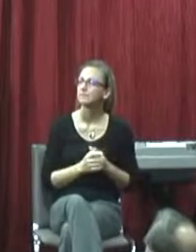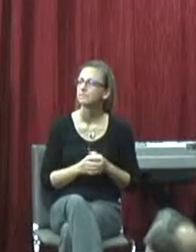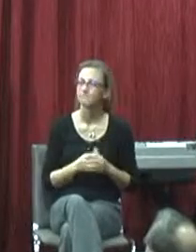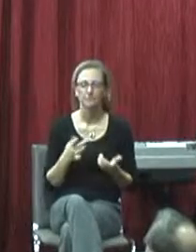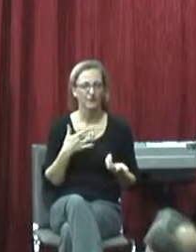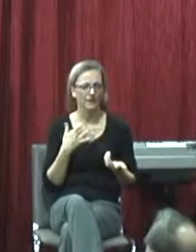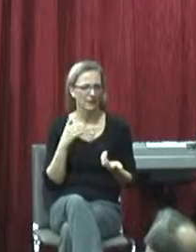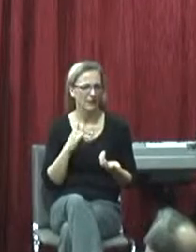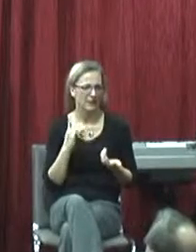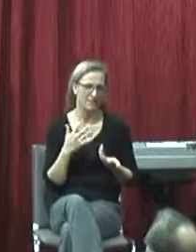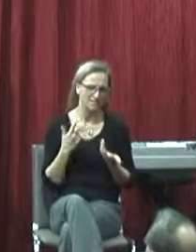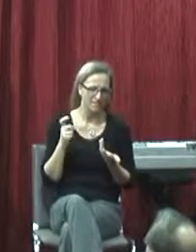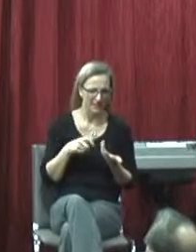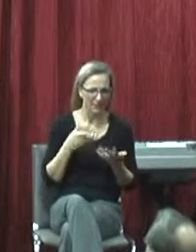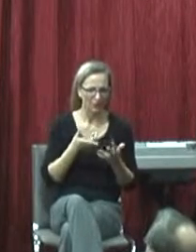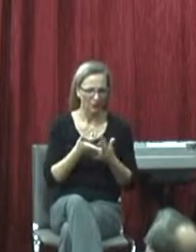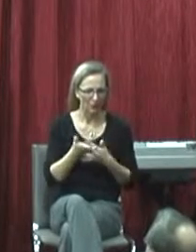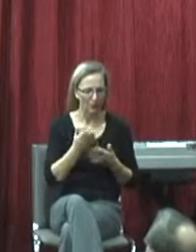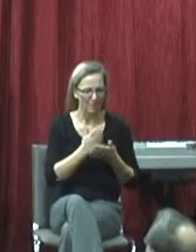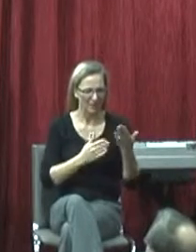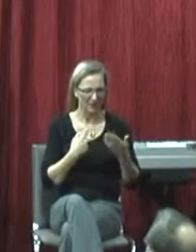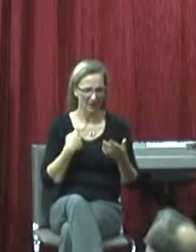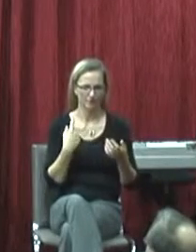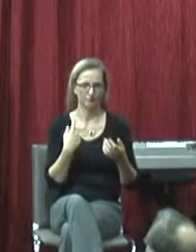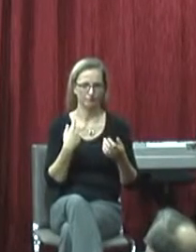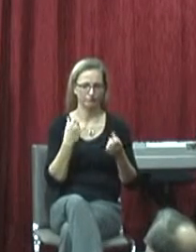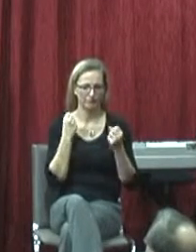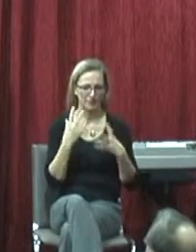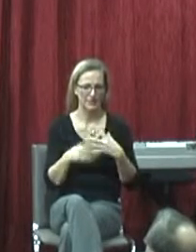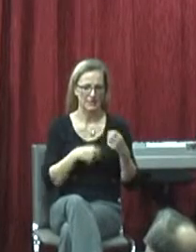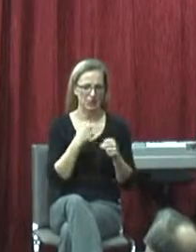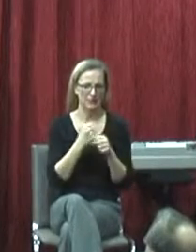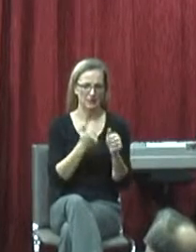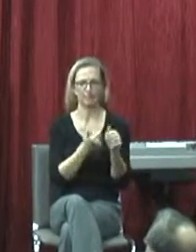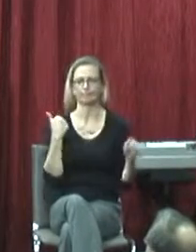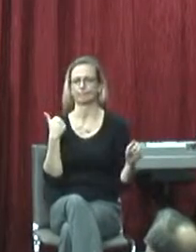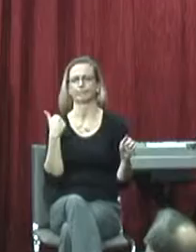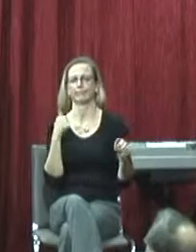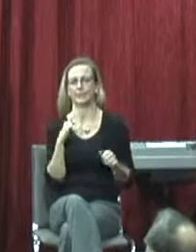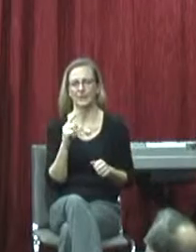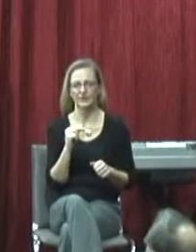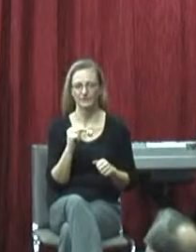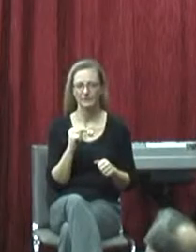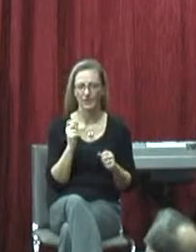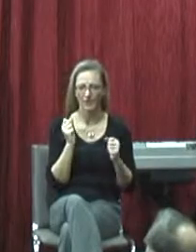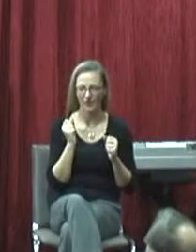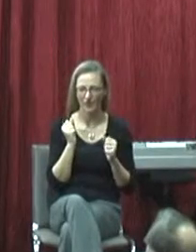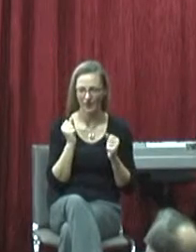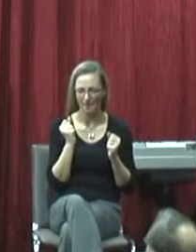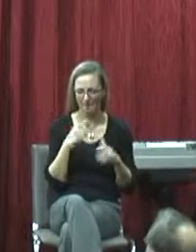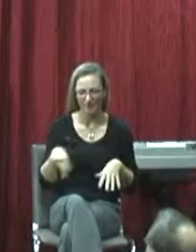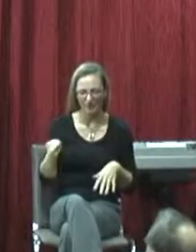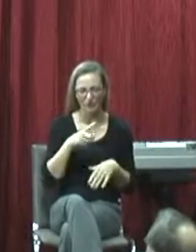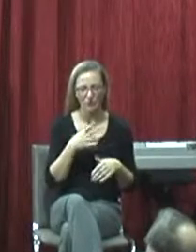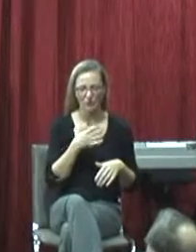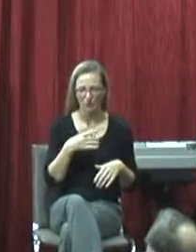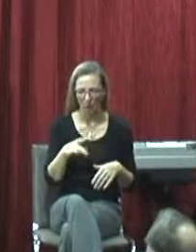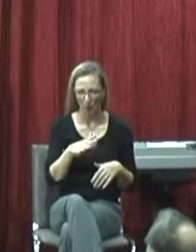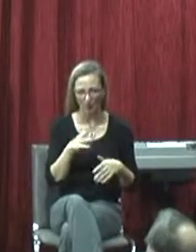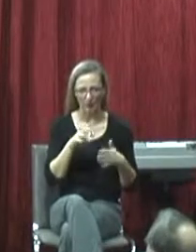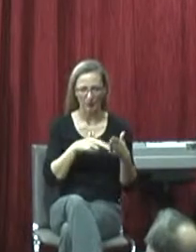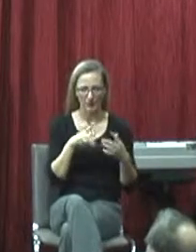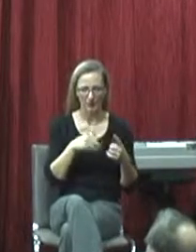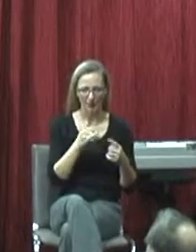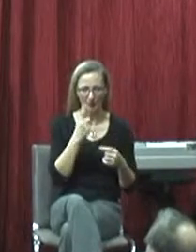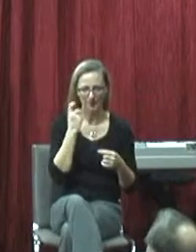I've avoided before. And maybe you don't like reading it. It's about the story of Dinah, which is not a happy